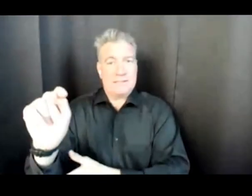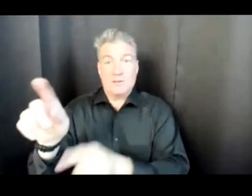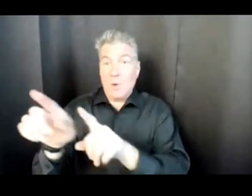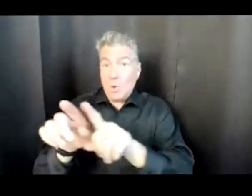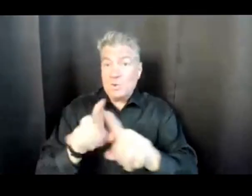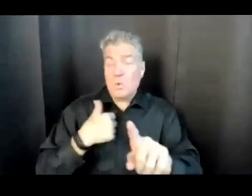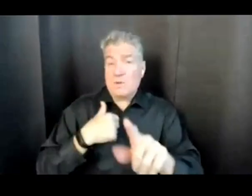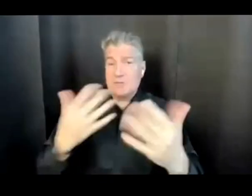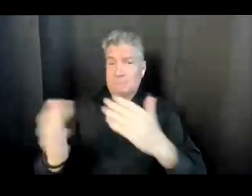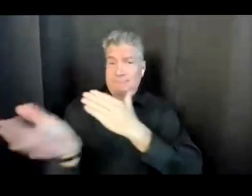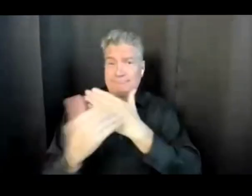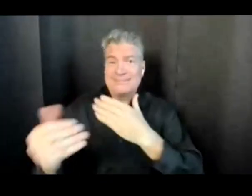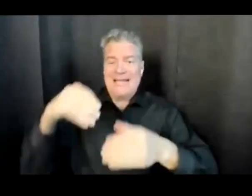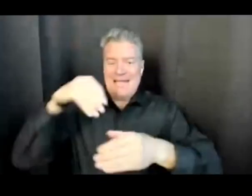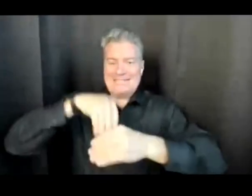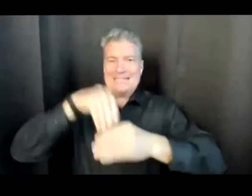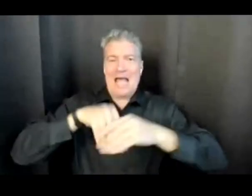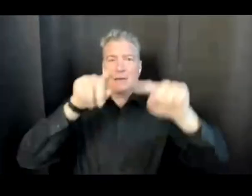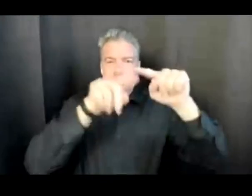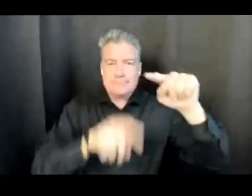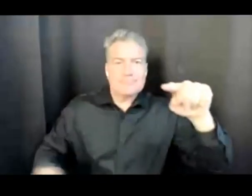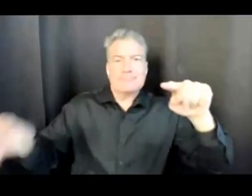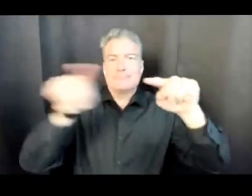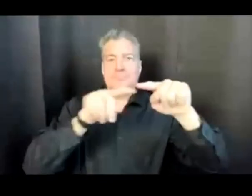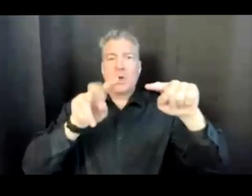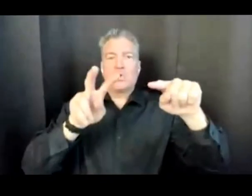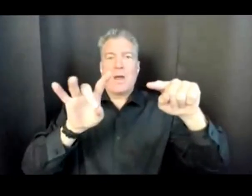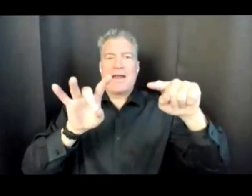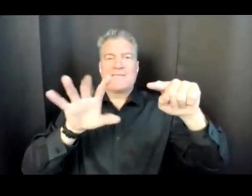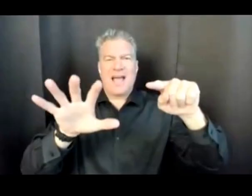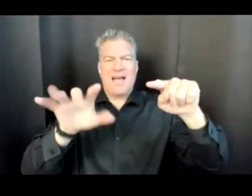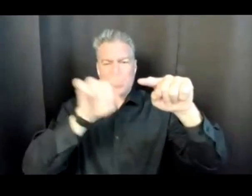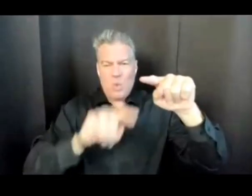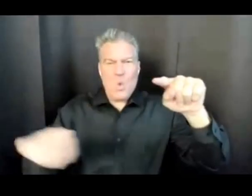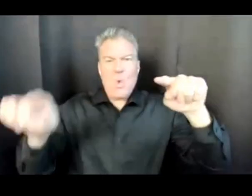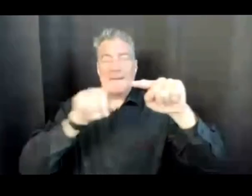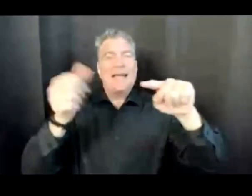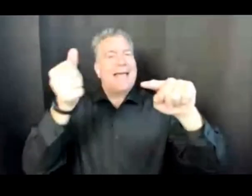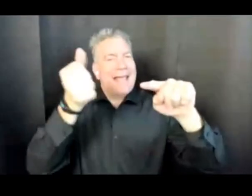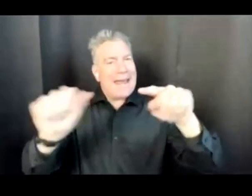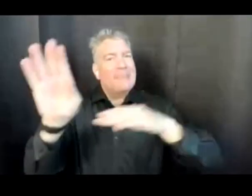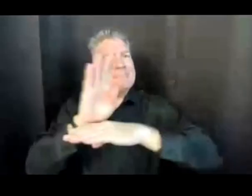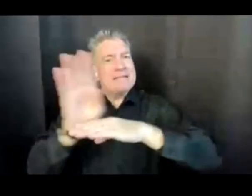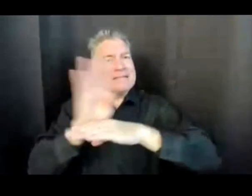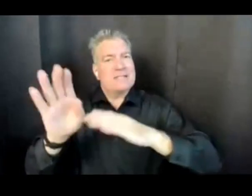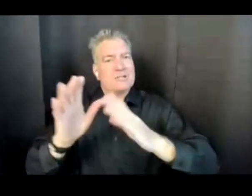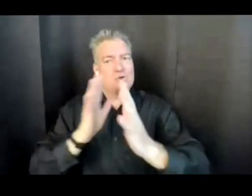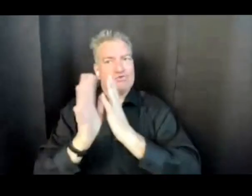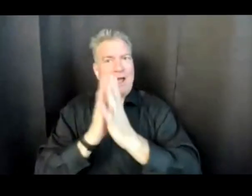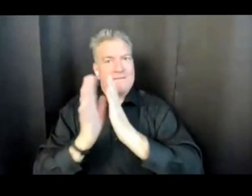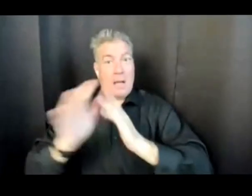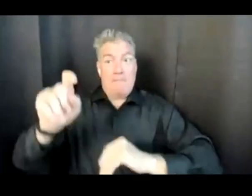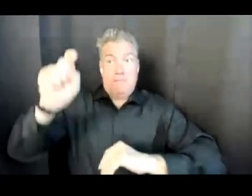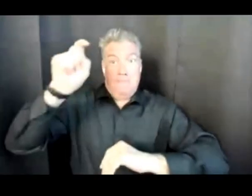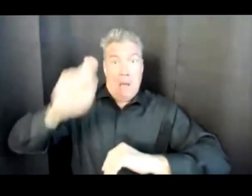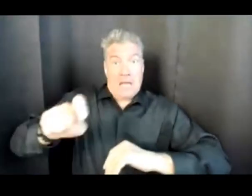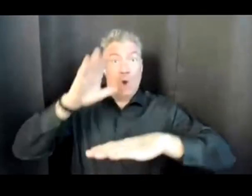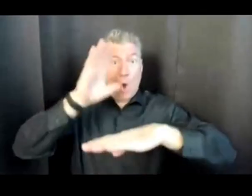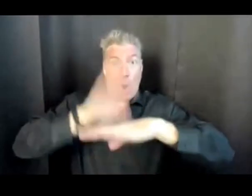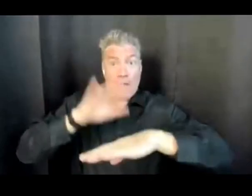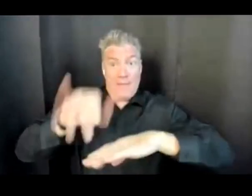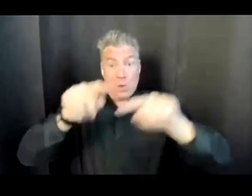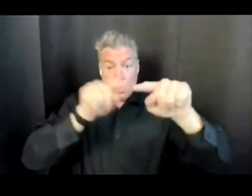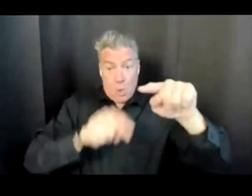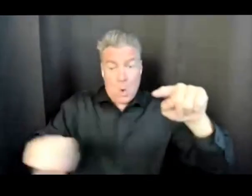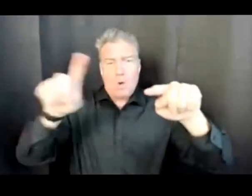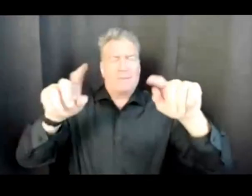the 285 loop, so any commercial motor vehicle traffic that comes in has a legitimate need to be on the connector into the